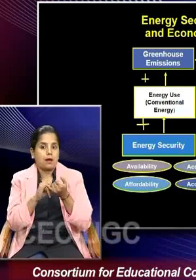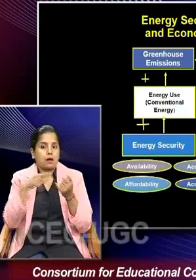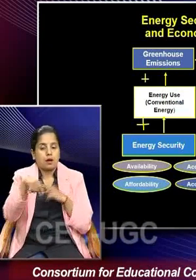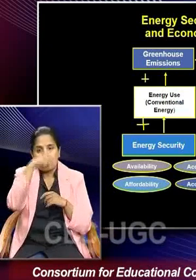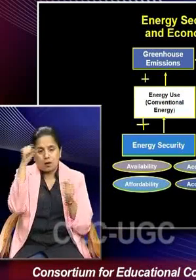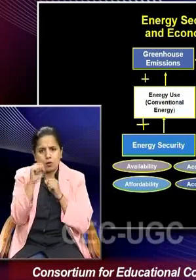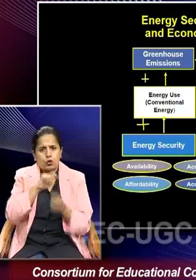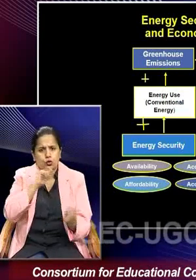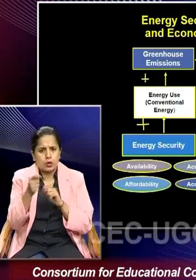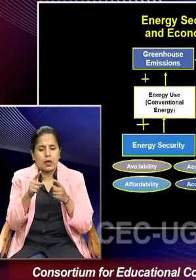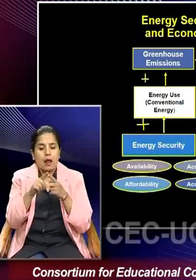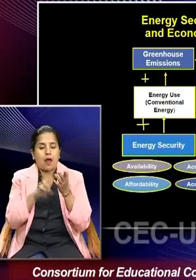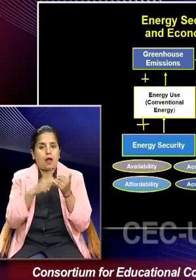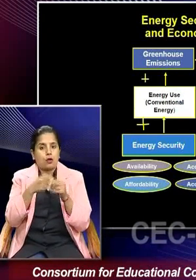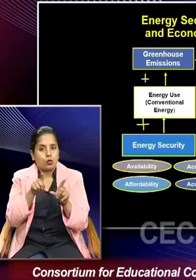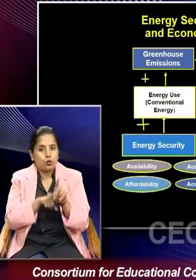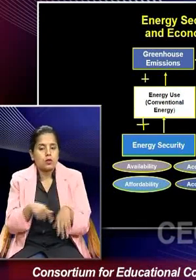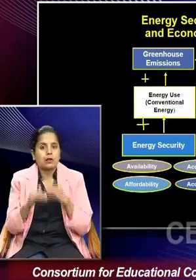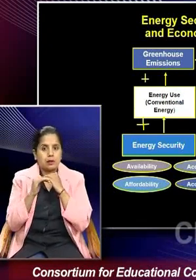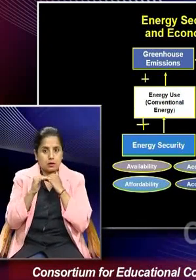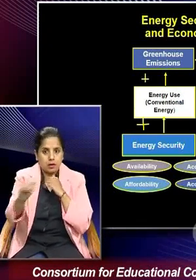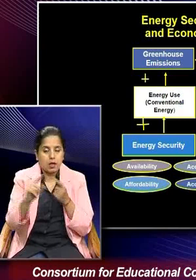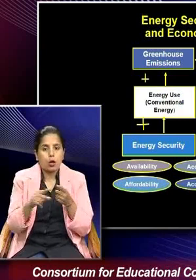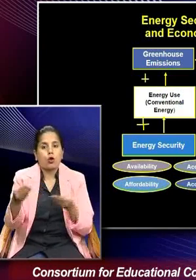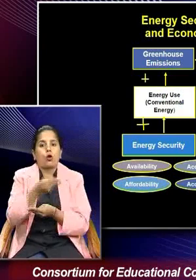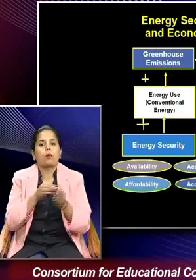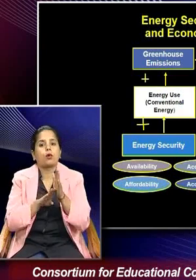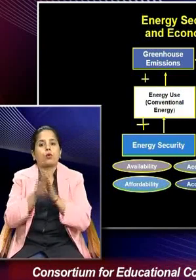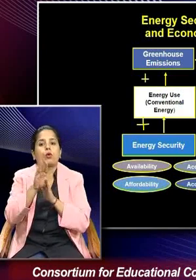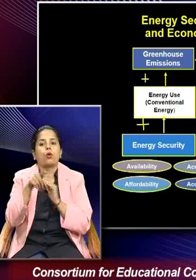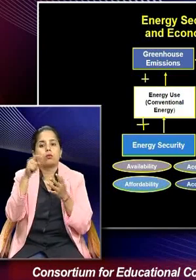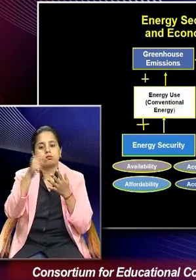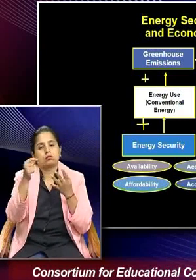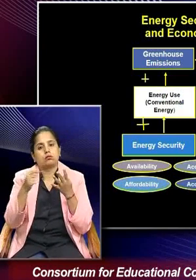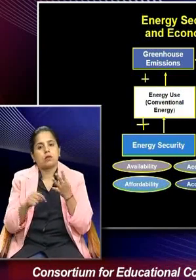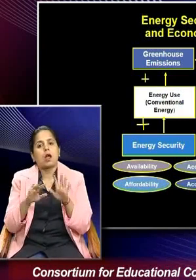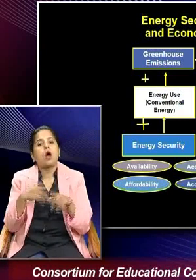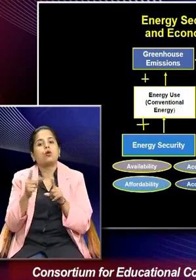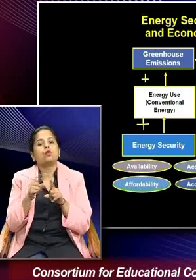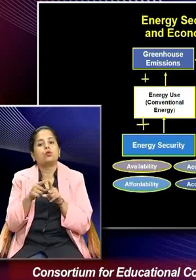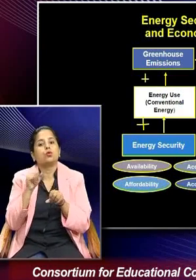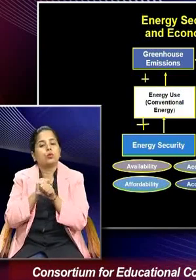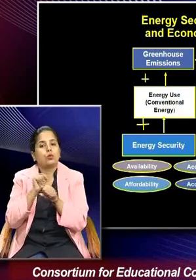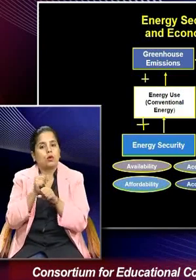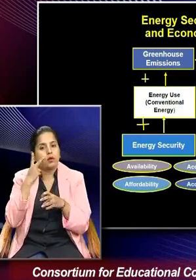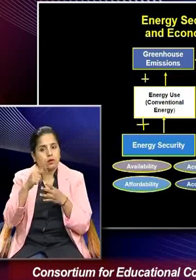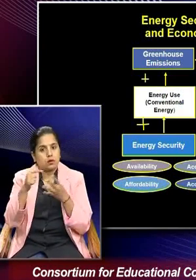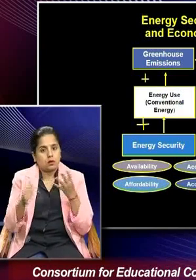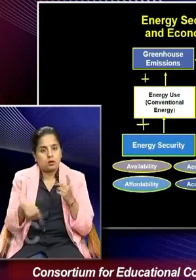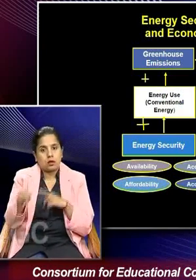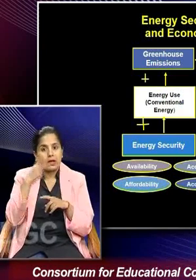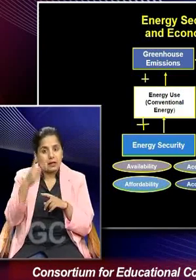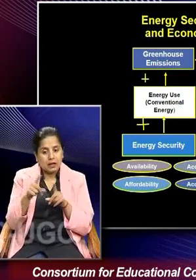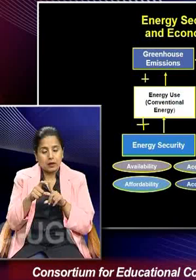change, energy, sustainability and economic growth works. You can see that in order to